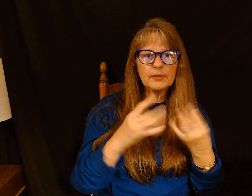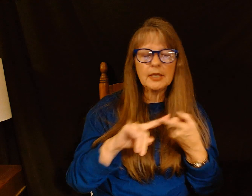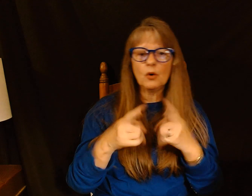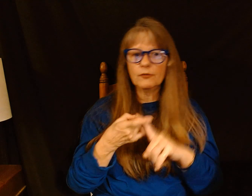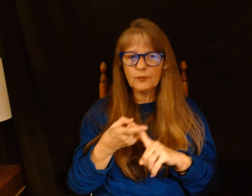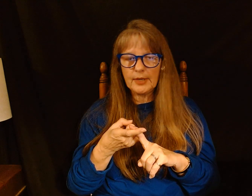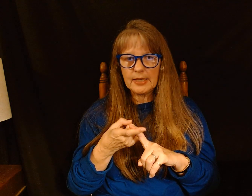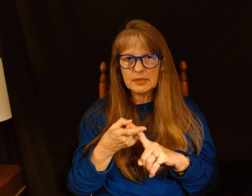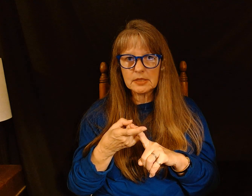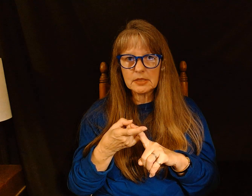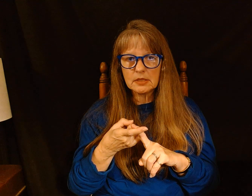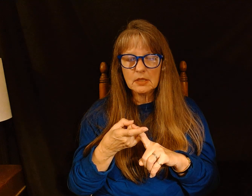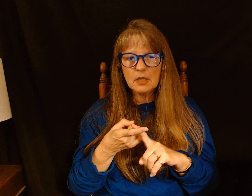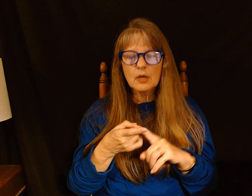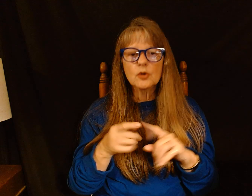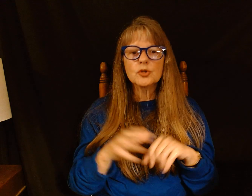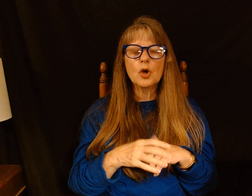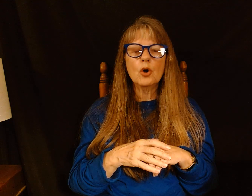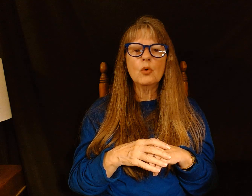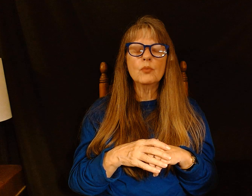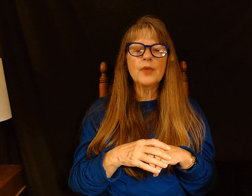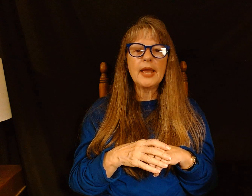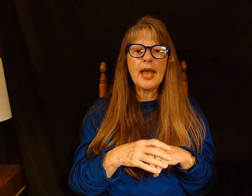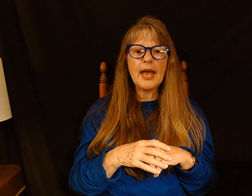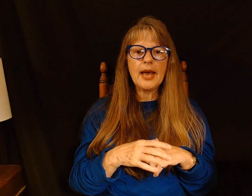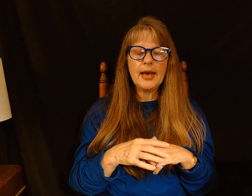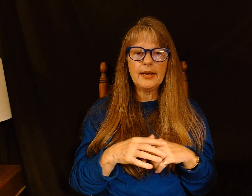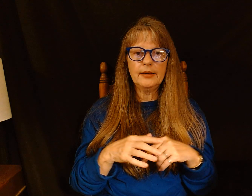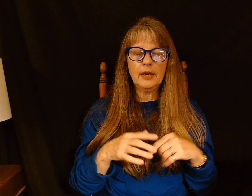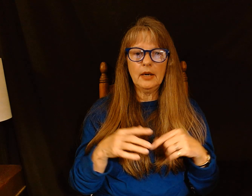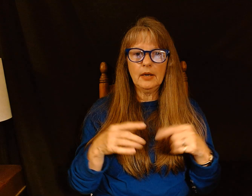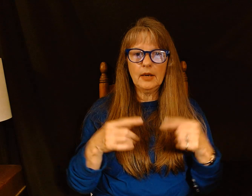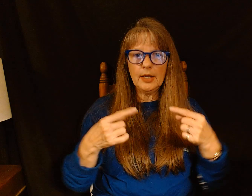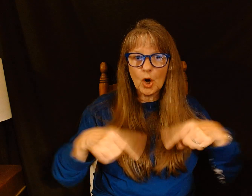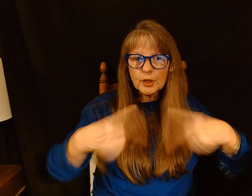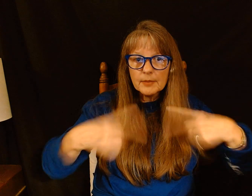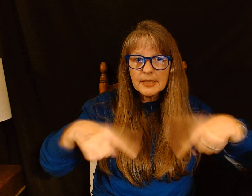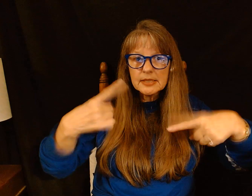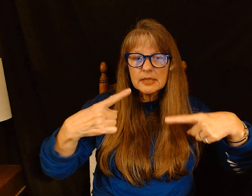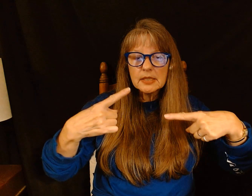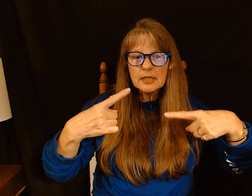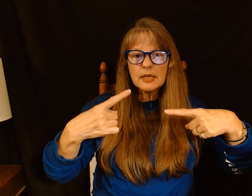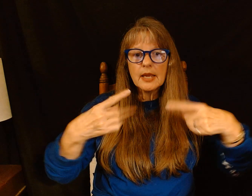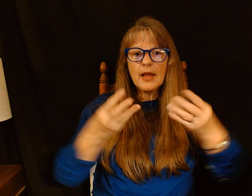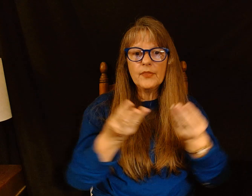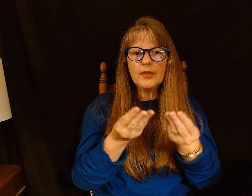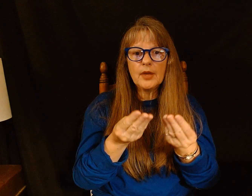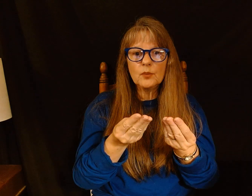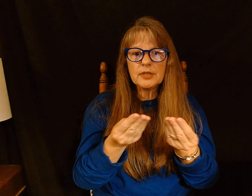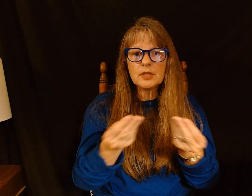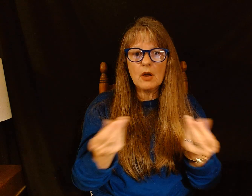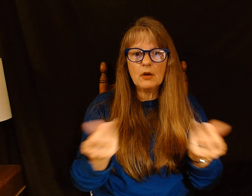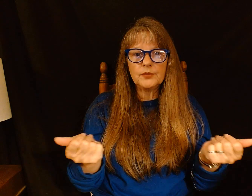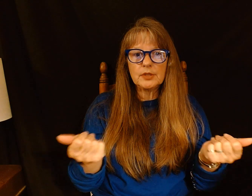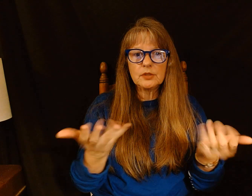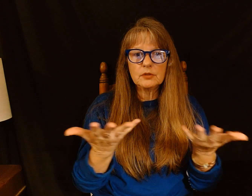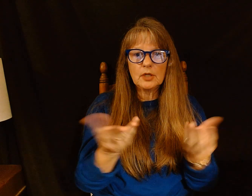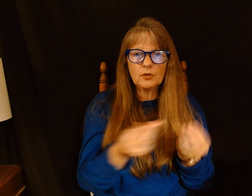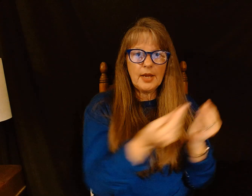or friends. So they had an argument, and then they resolved it. Take your